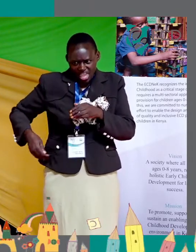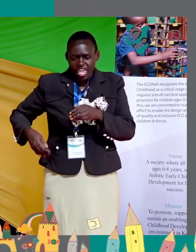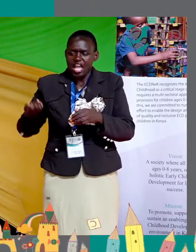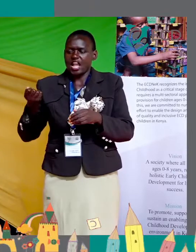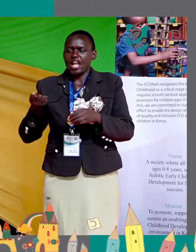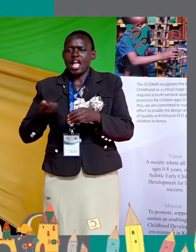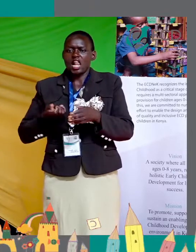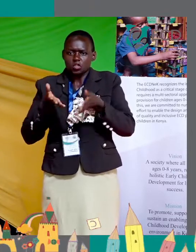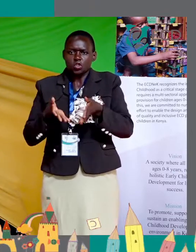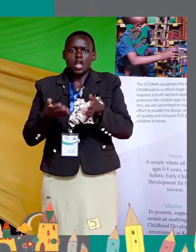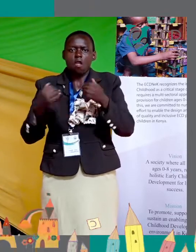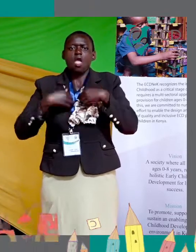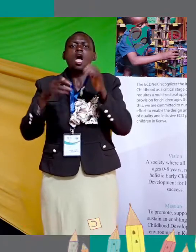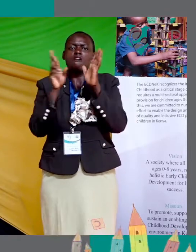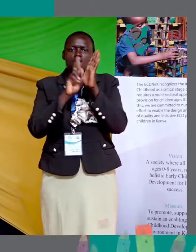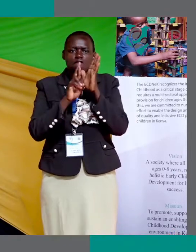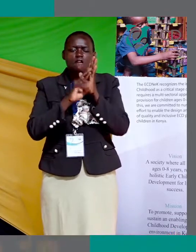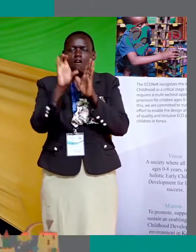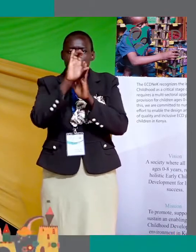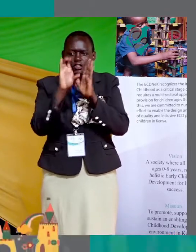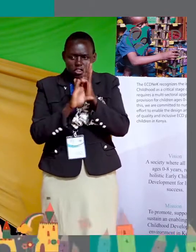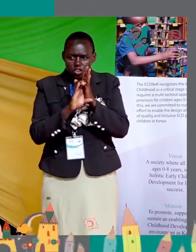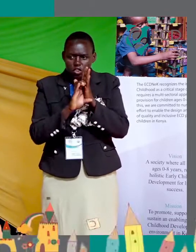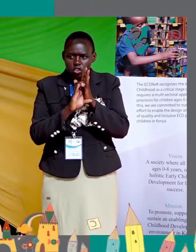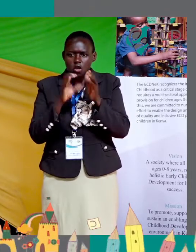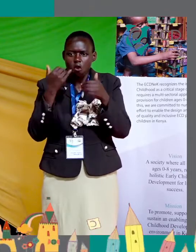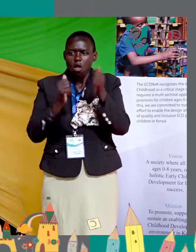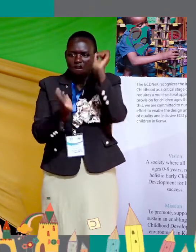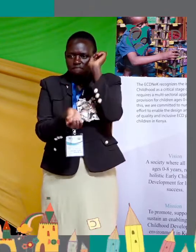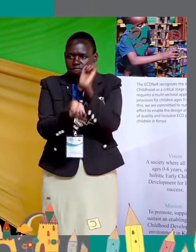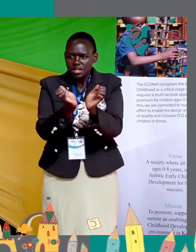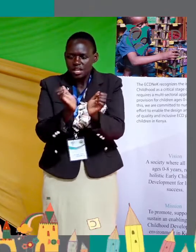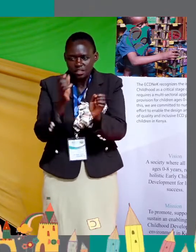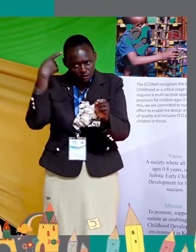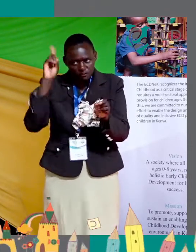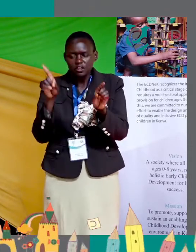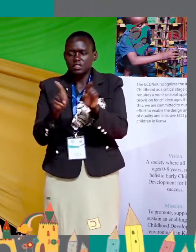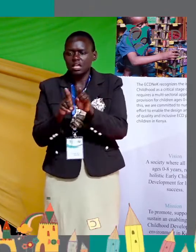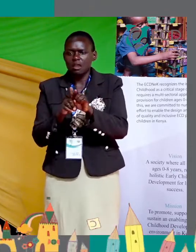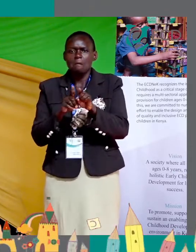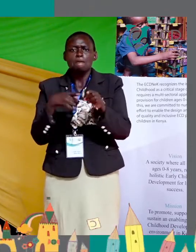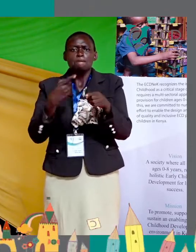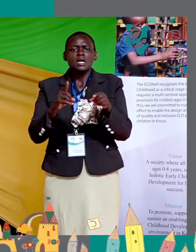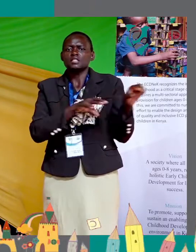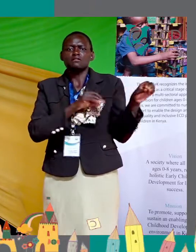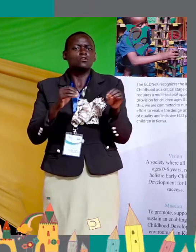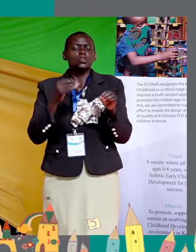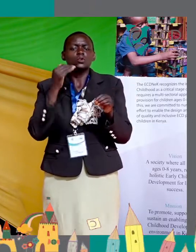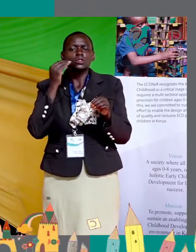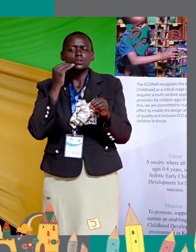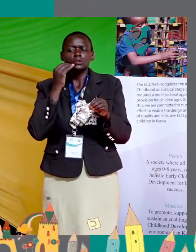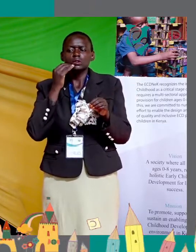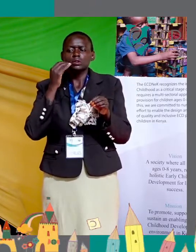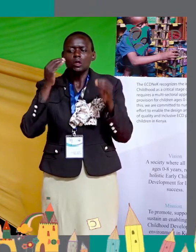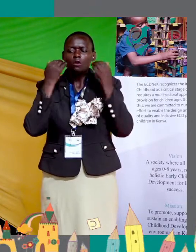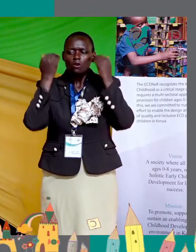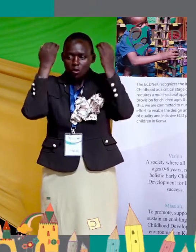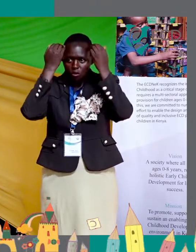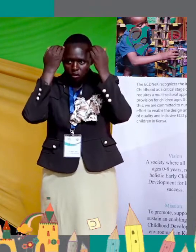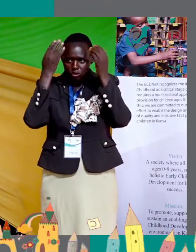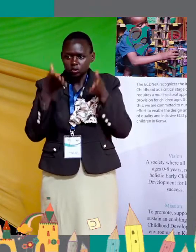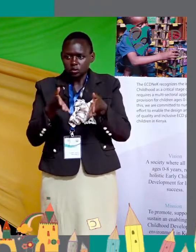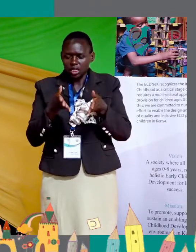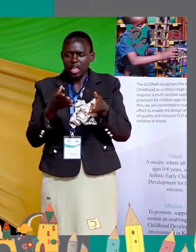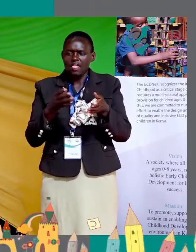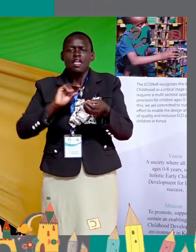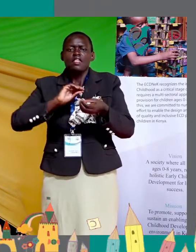the constitution, we have the penalties for such victims. But if you go to Siaya court today, the numbers that are pregnant that I've